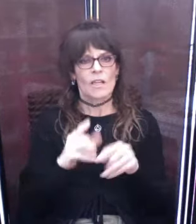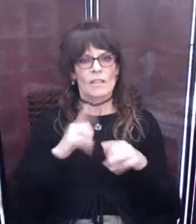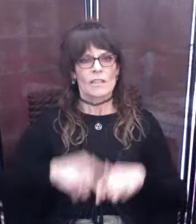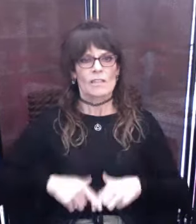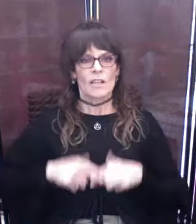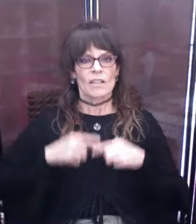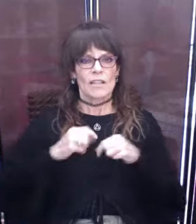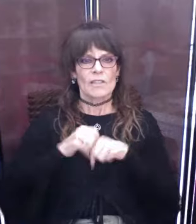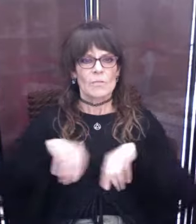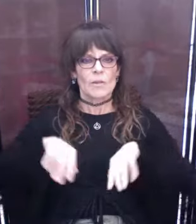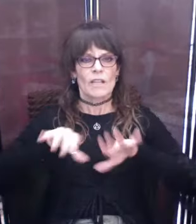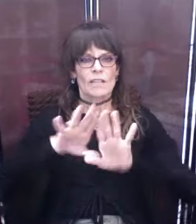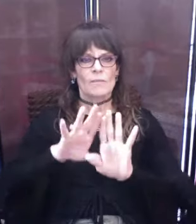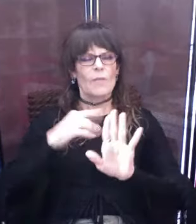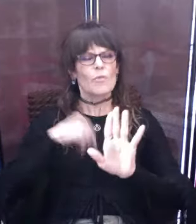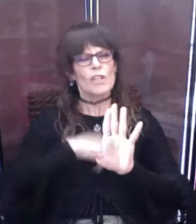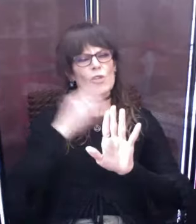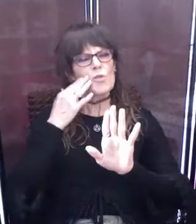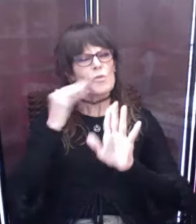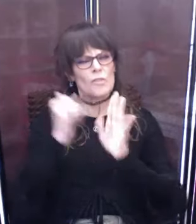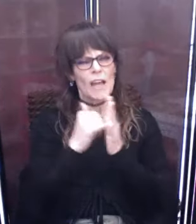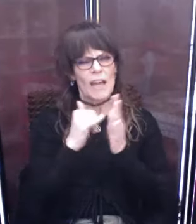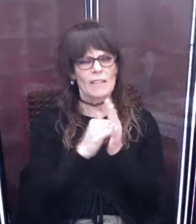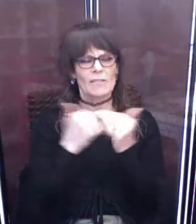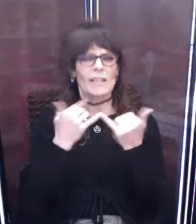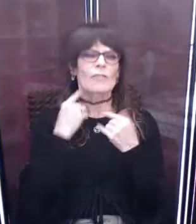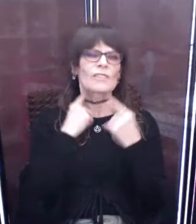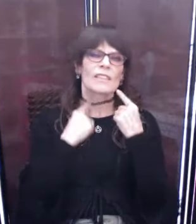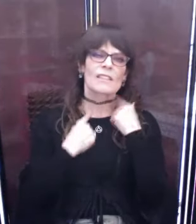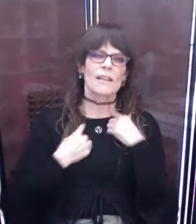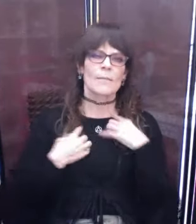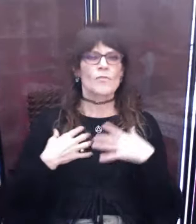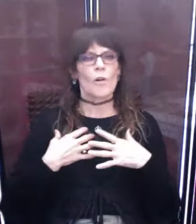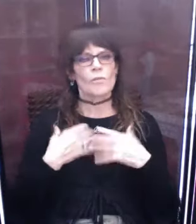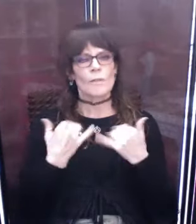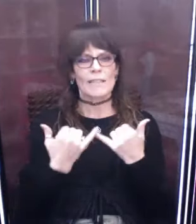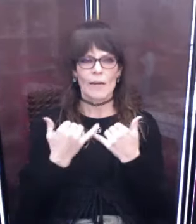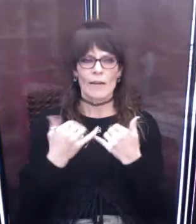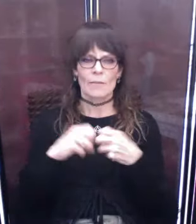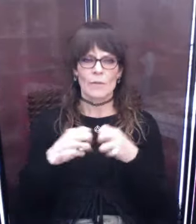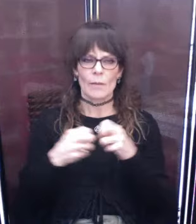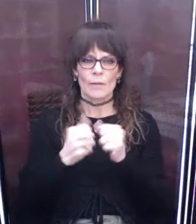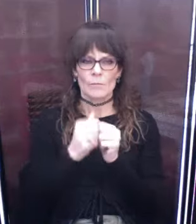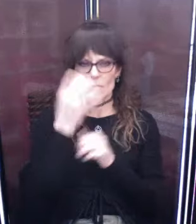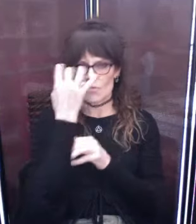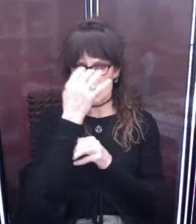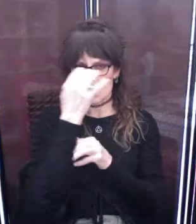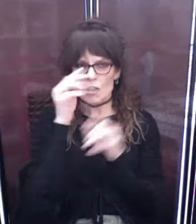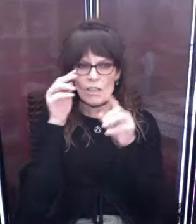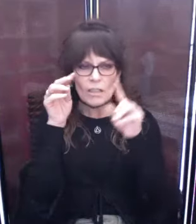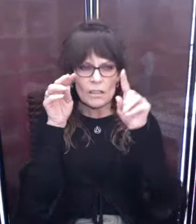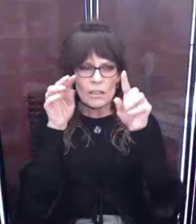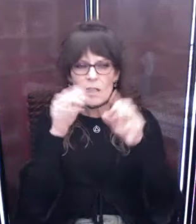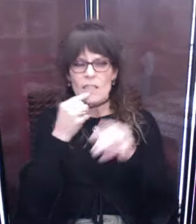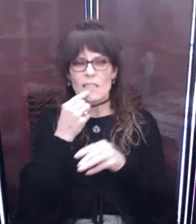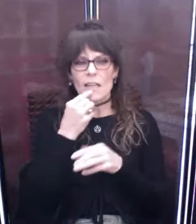metastasized. We had known that it had moved to his lymph nodes, but now he was starting to have problems with his vision. And they said that was because it had spread to his